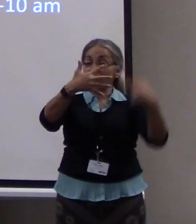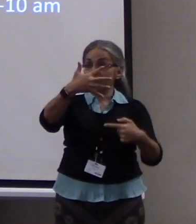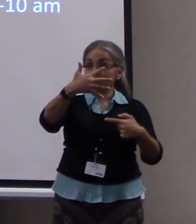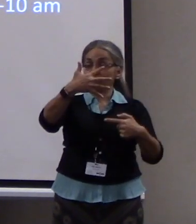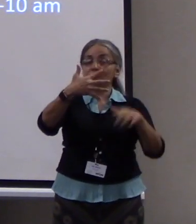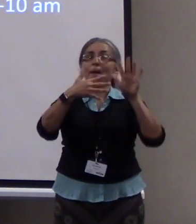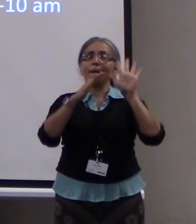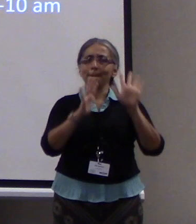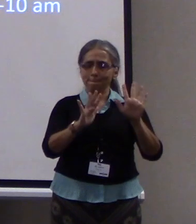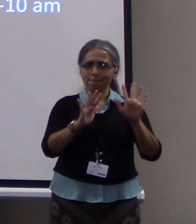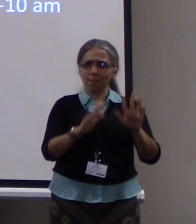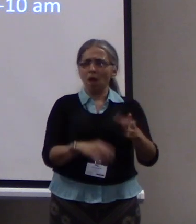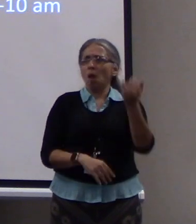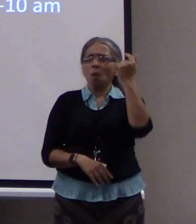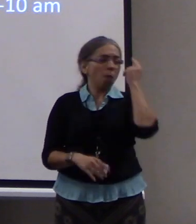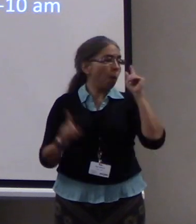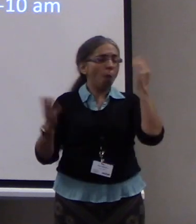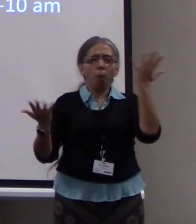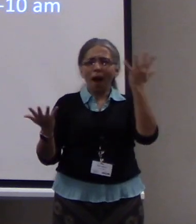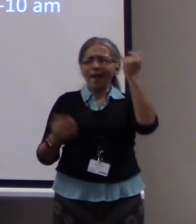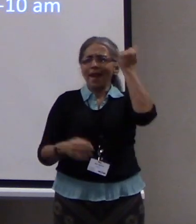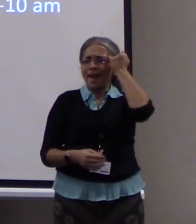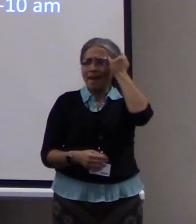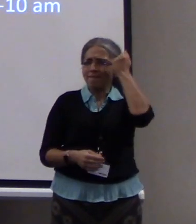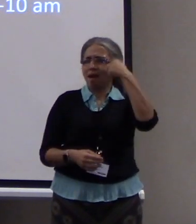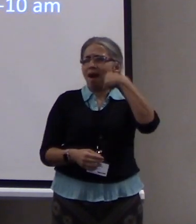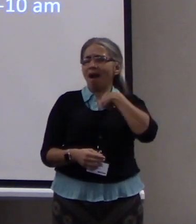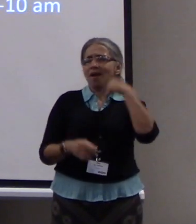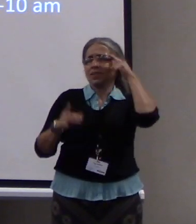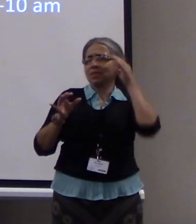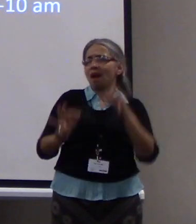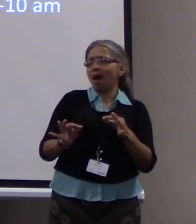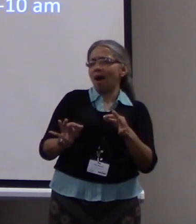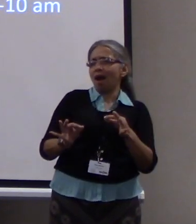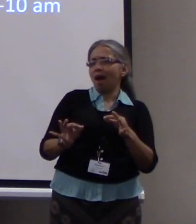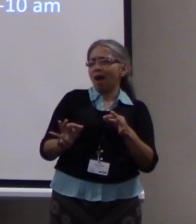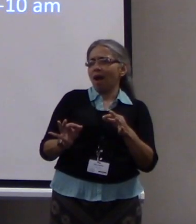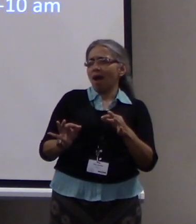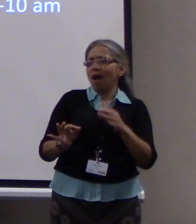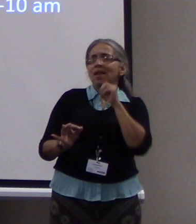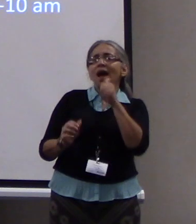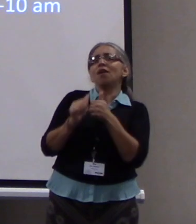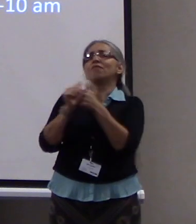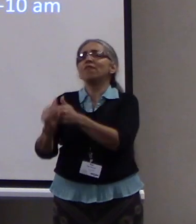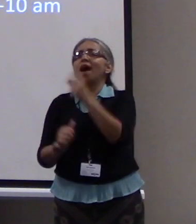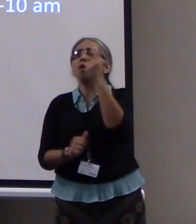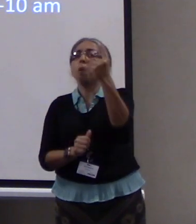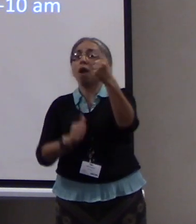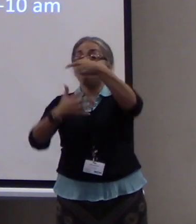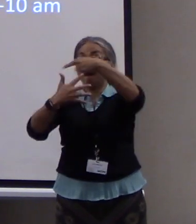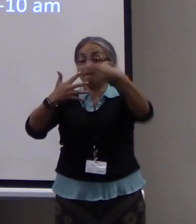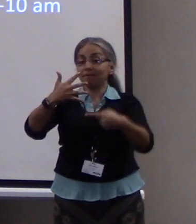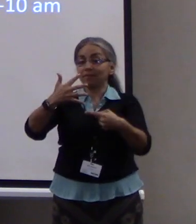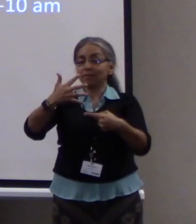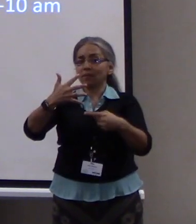ASL has 5 parameters, but what if I decided